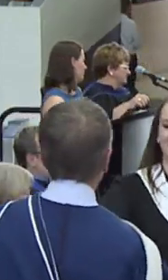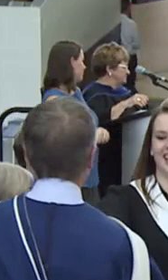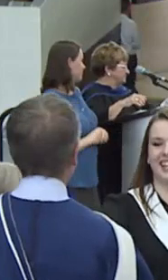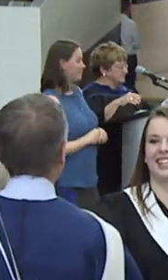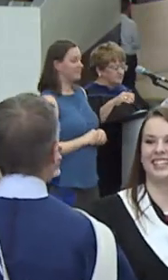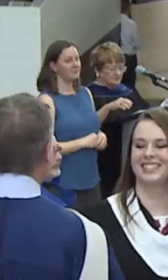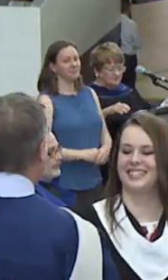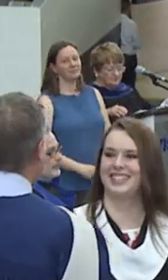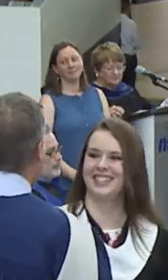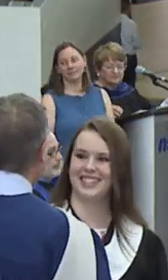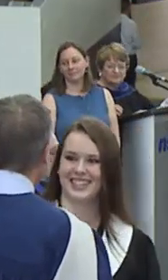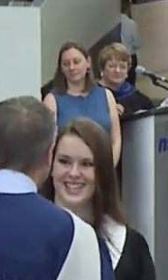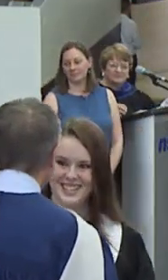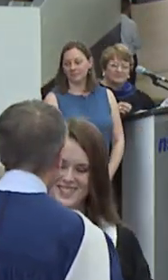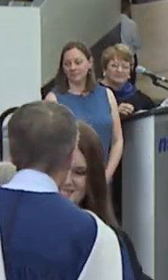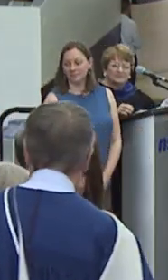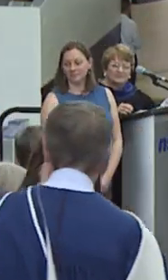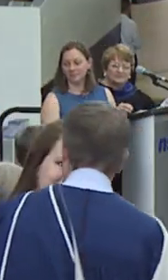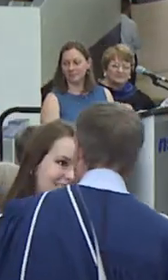Okay.